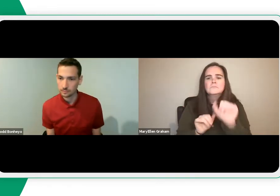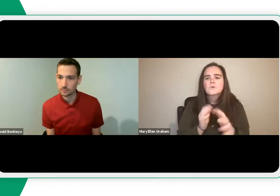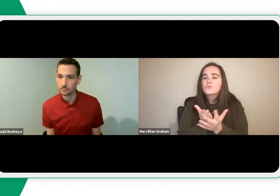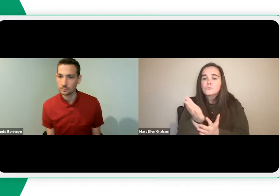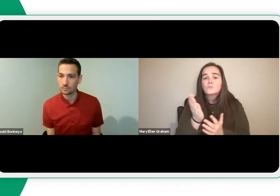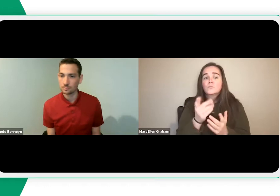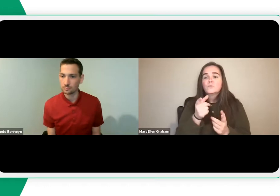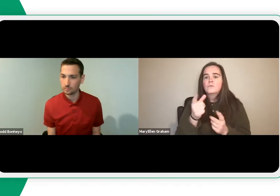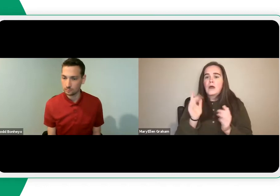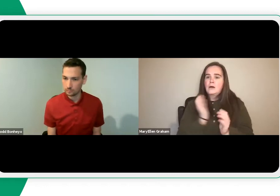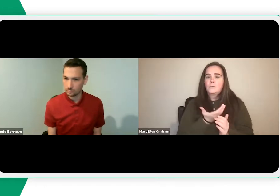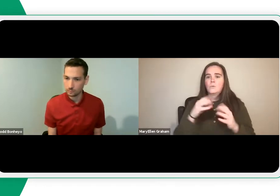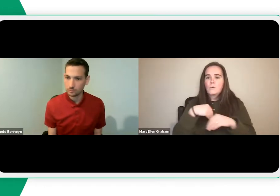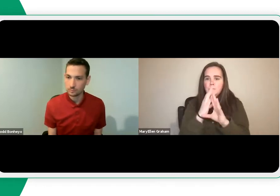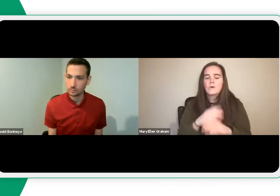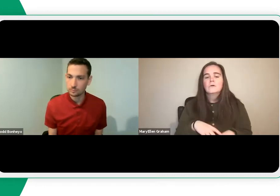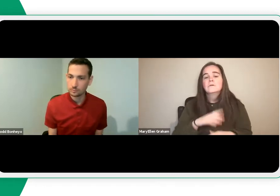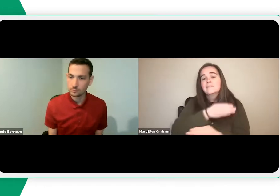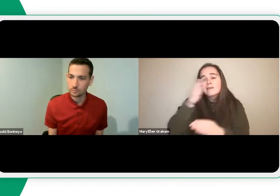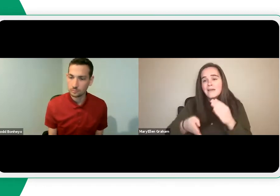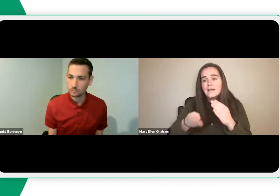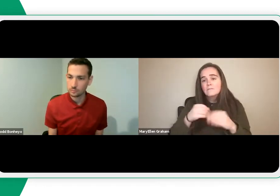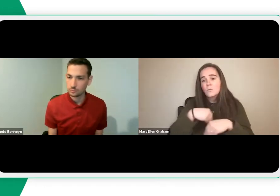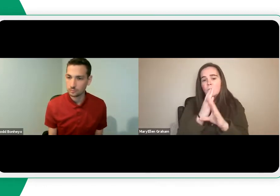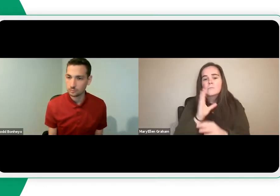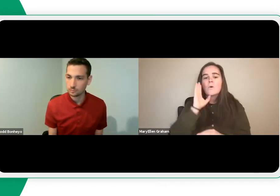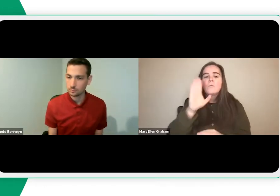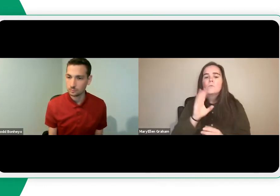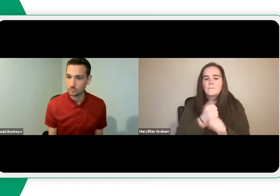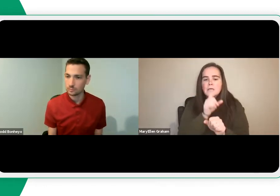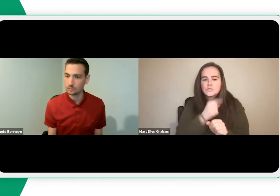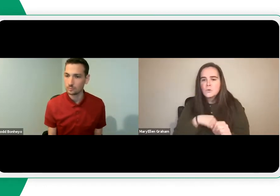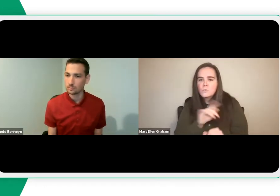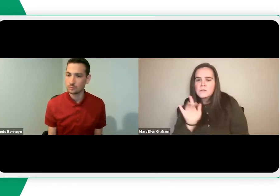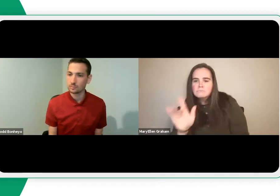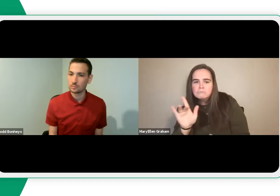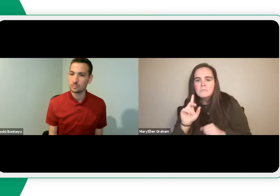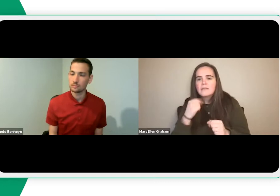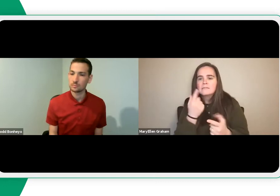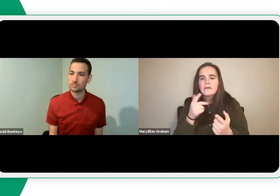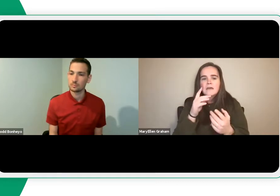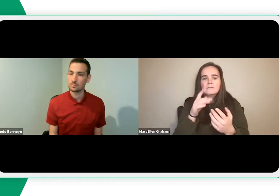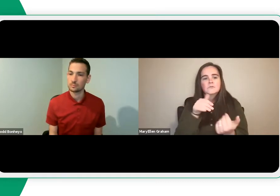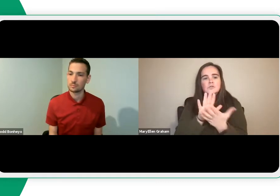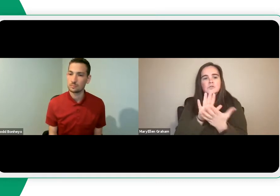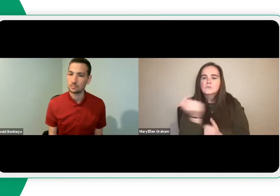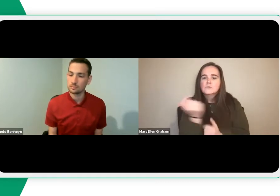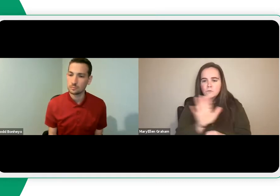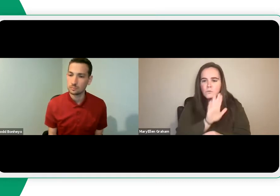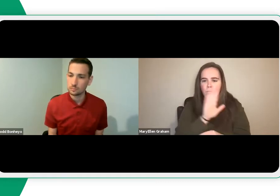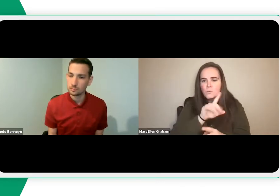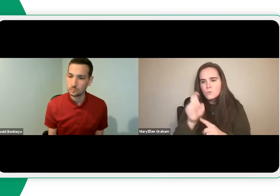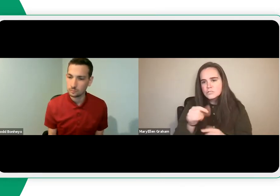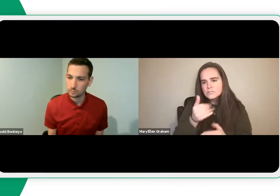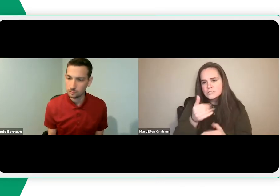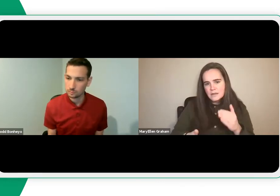If you would like to ask a question, we have a Q&A box that you can enter your question in. You can also ask via video. That would be towards the end.